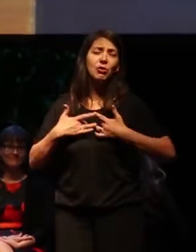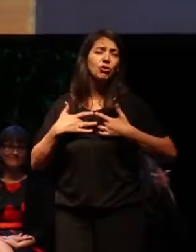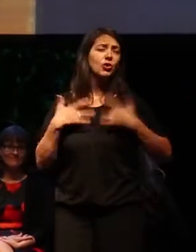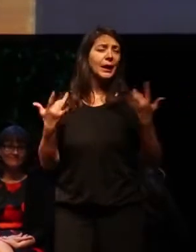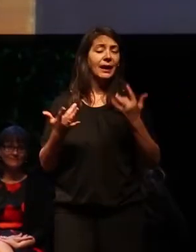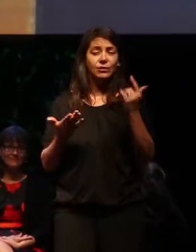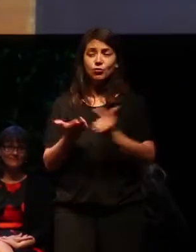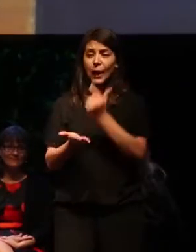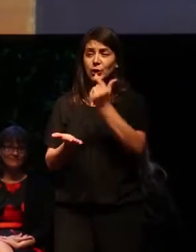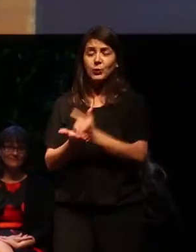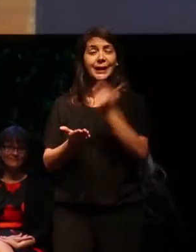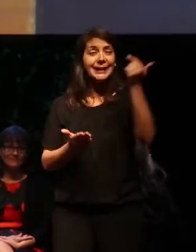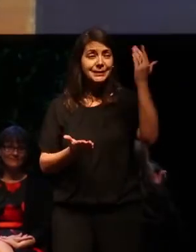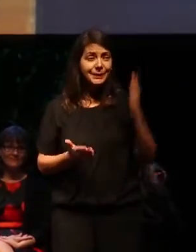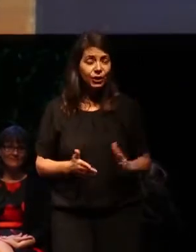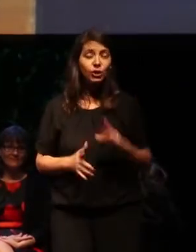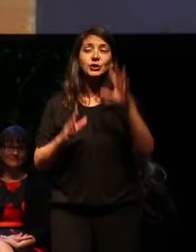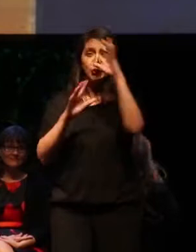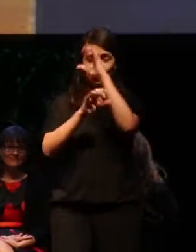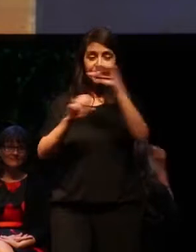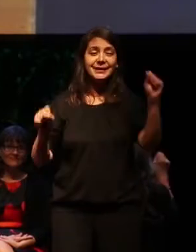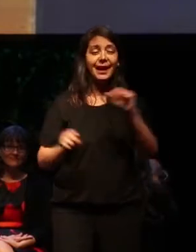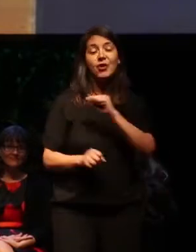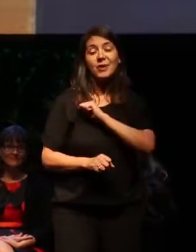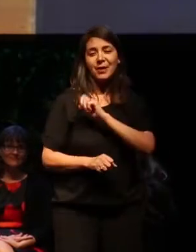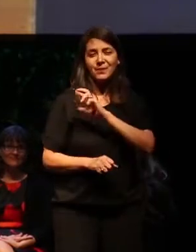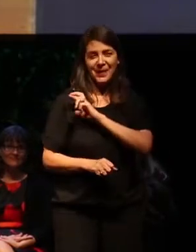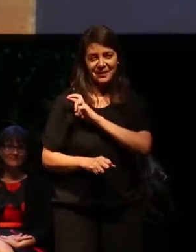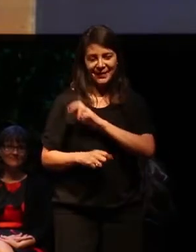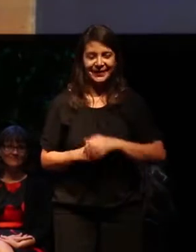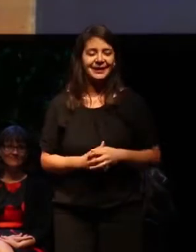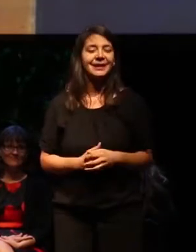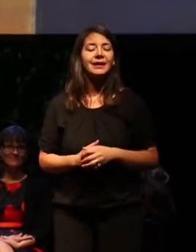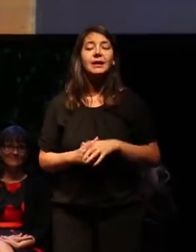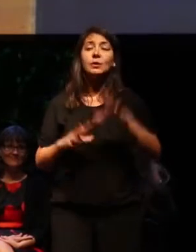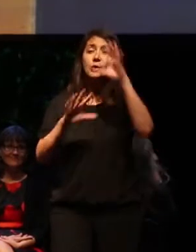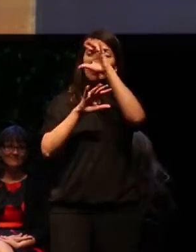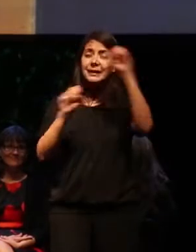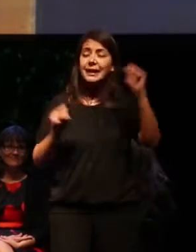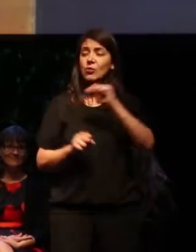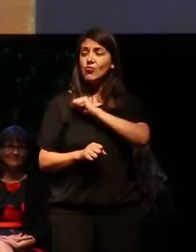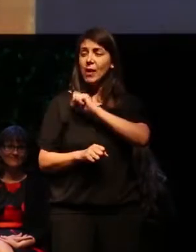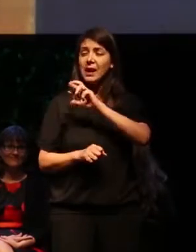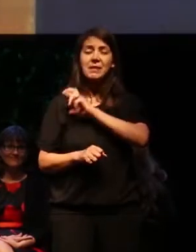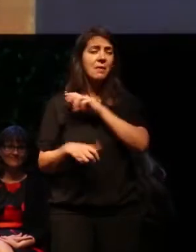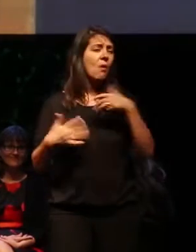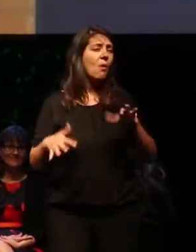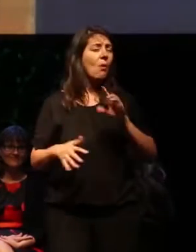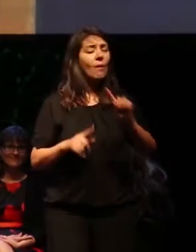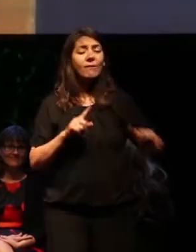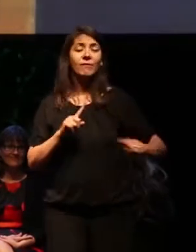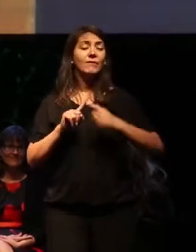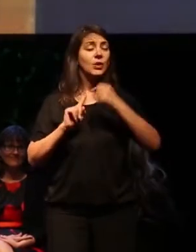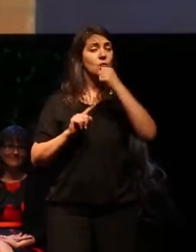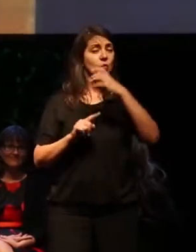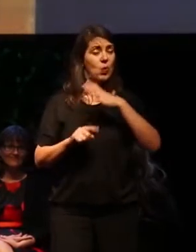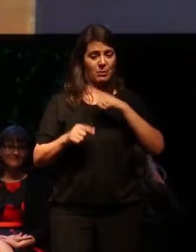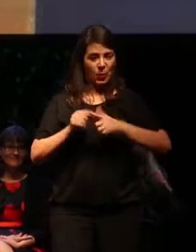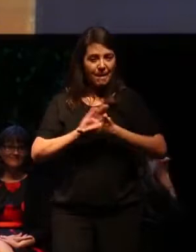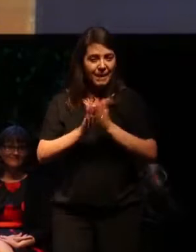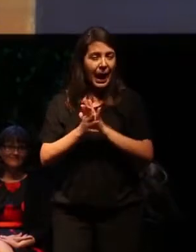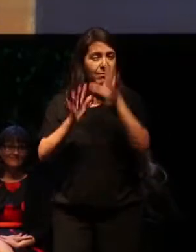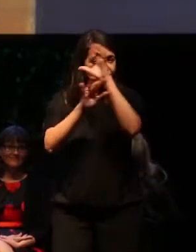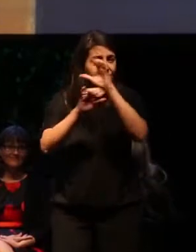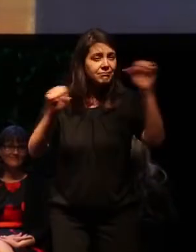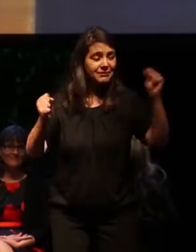that our graduating speaker tonight is Superintendent Annette Reichman. Superintendent Reichman is the first woman to become superintendent for